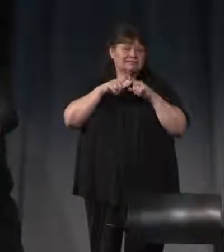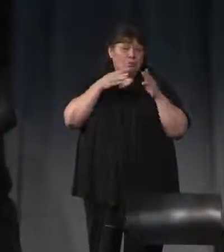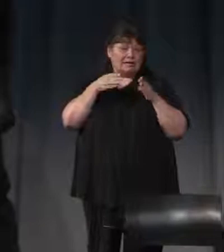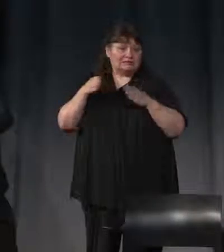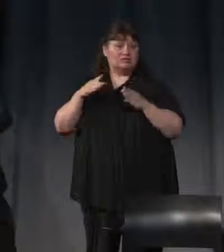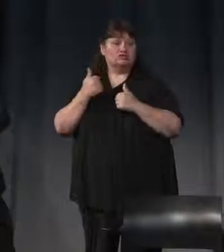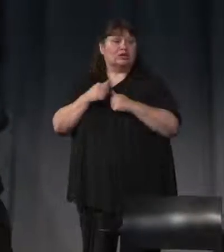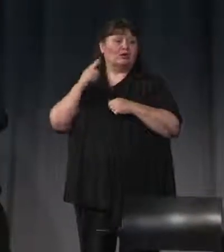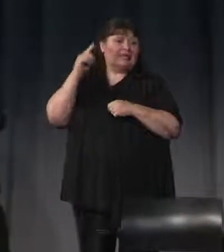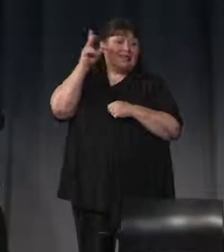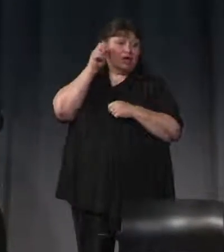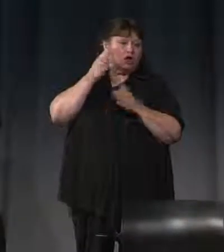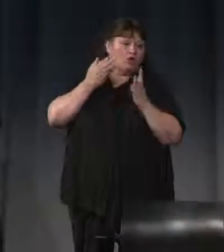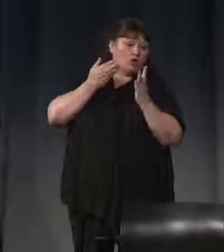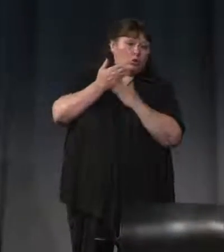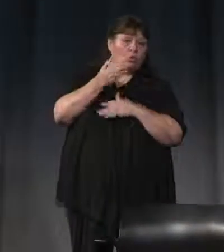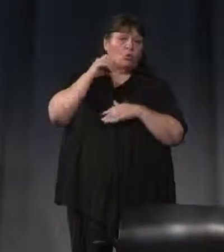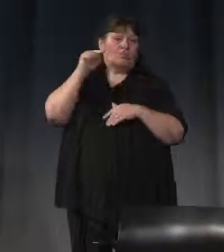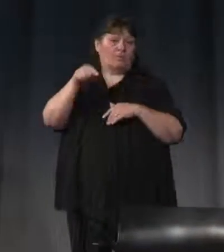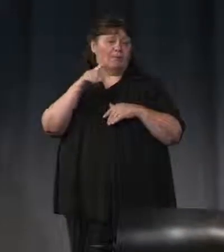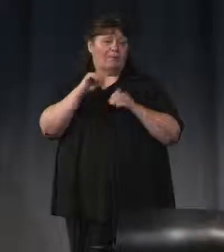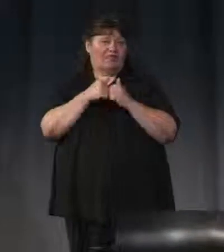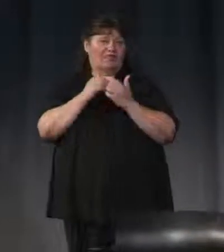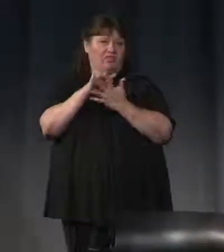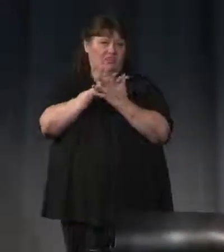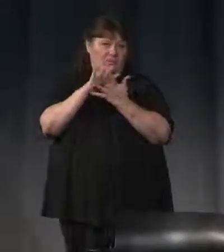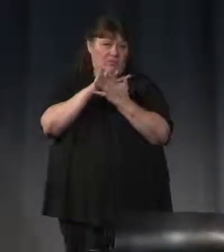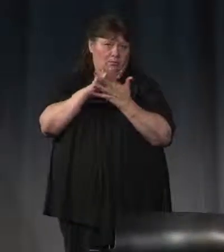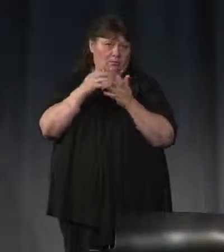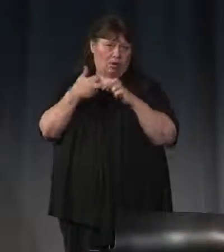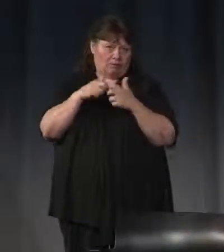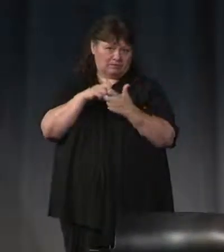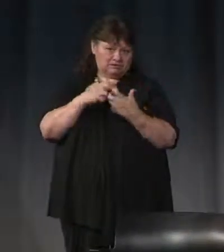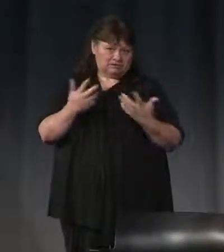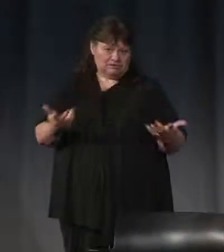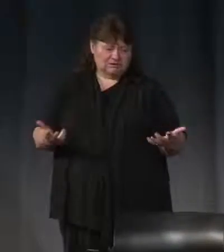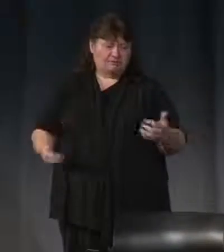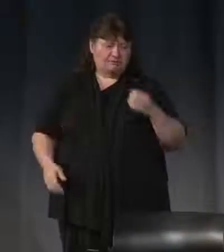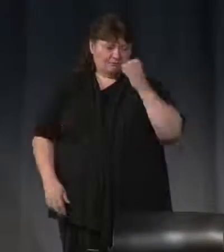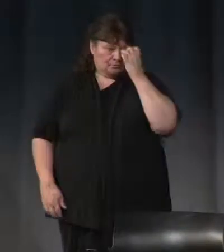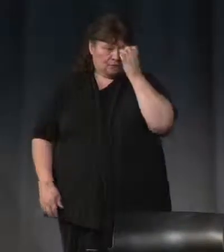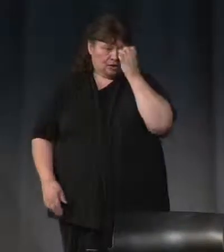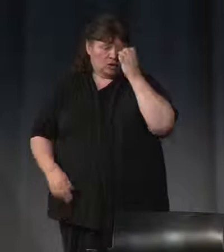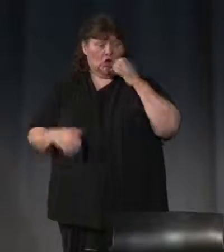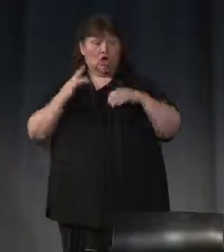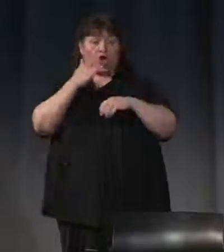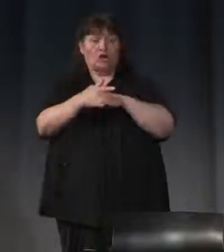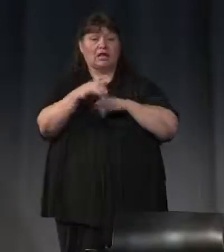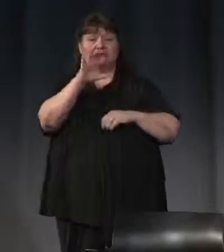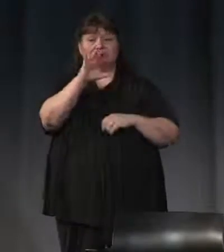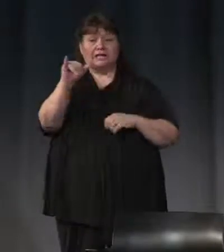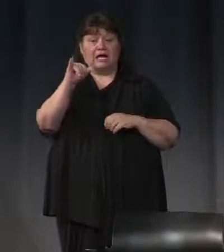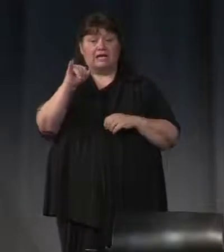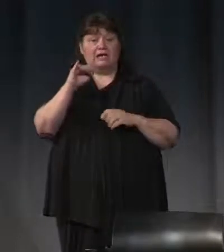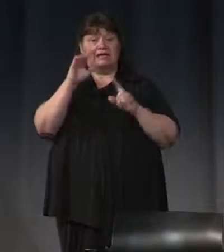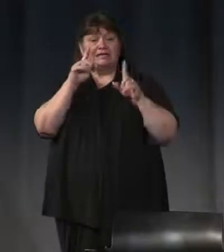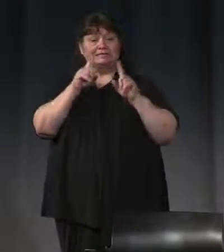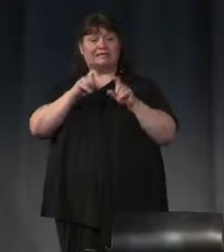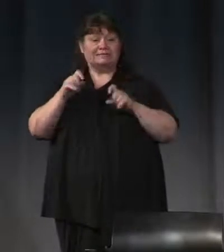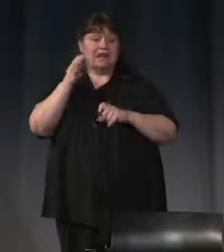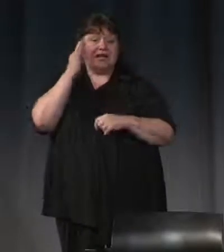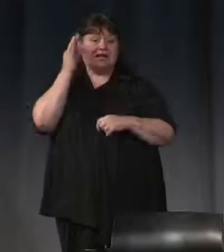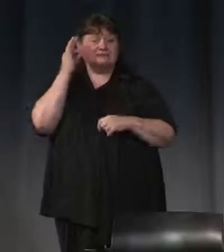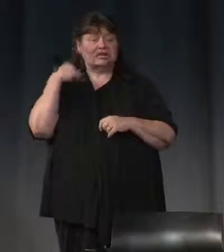cat's ears what different kinds of impairment, what the effects of different kinds of impairments were. I mean, and early cochlear implants were also tested on cats. I have some